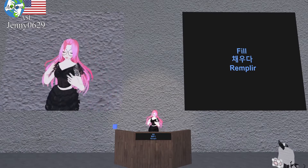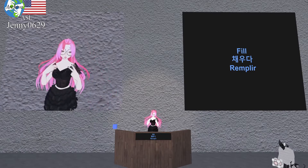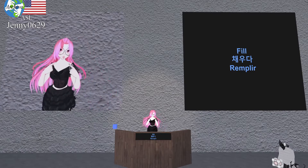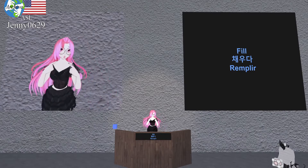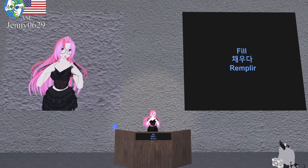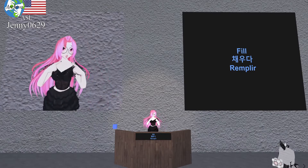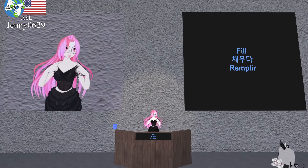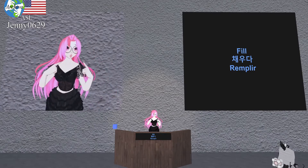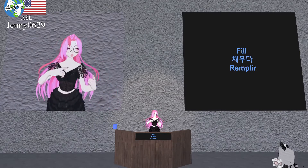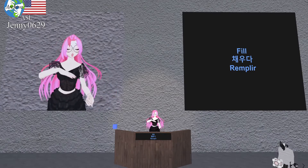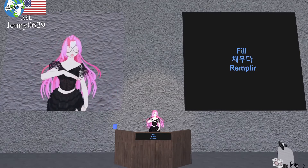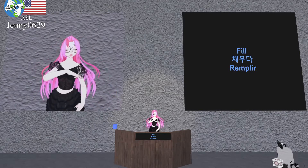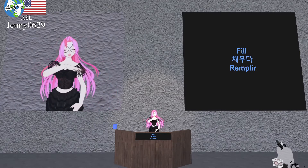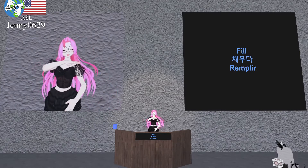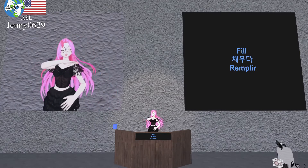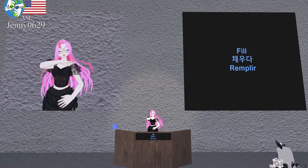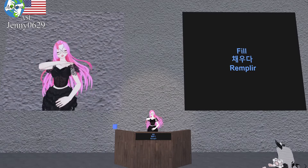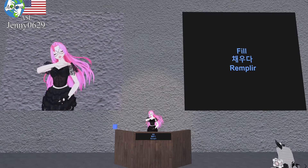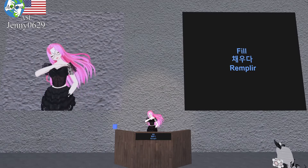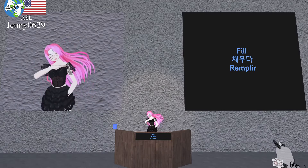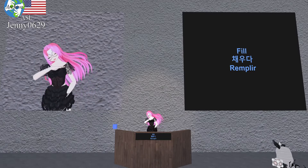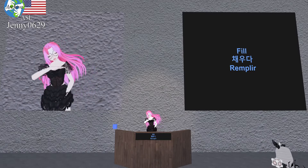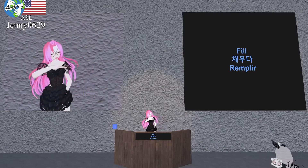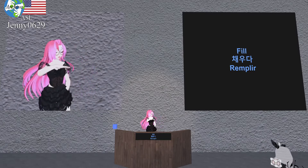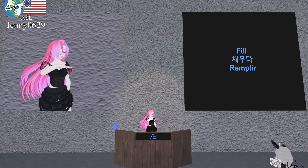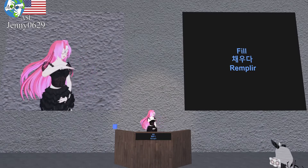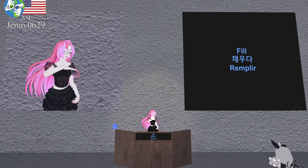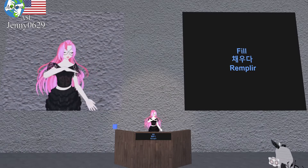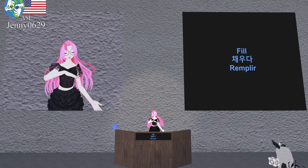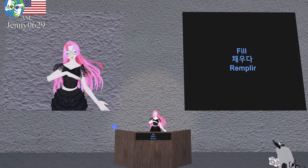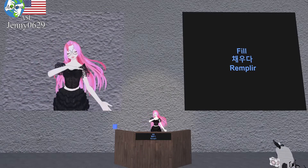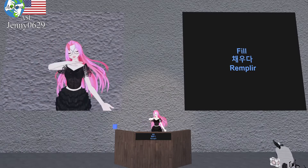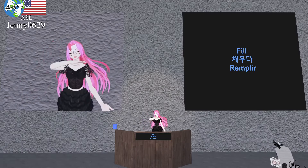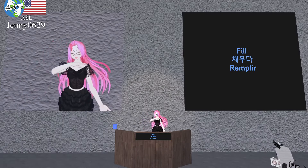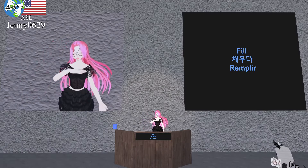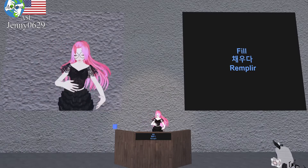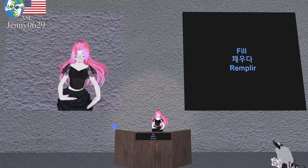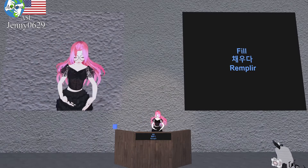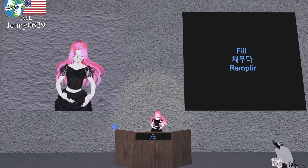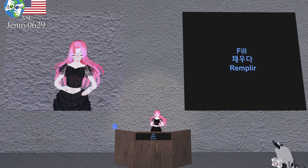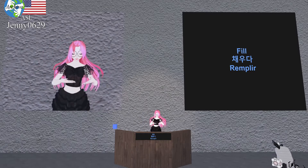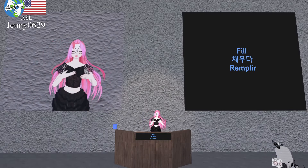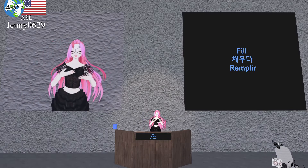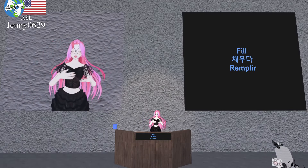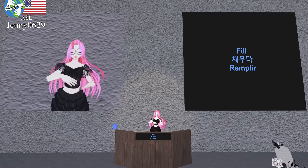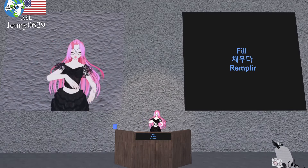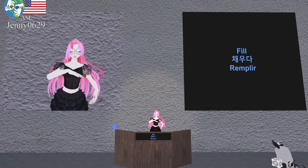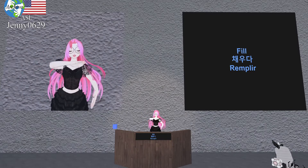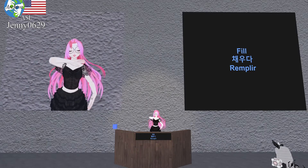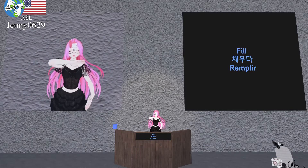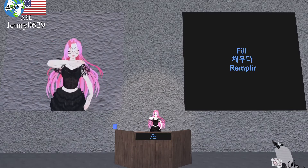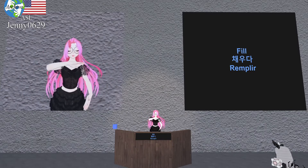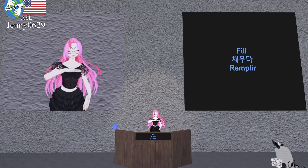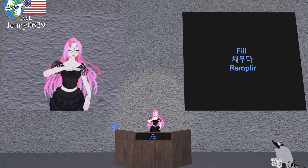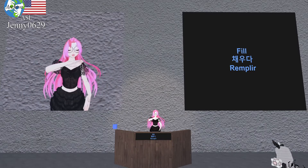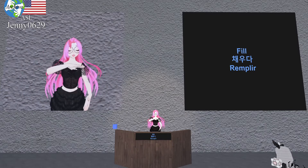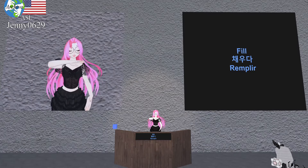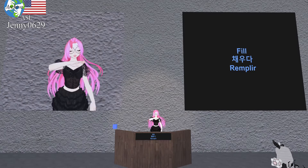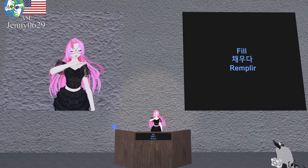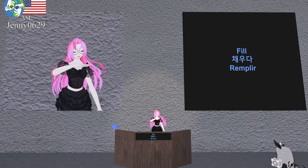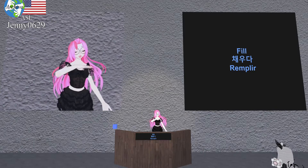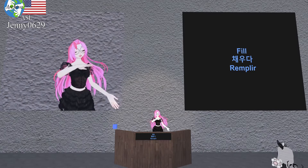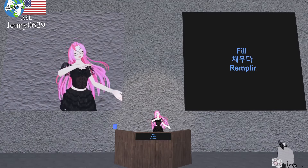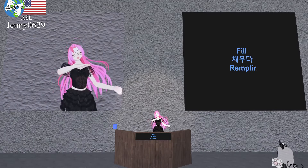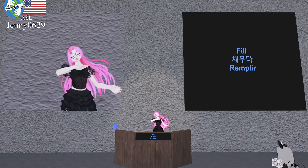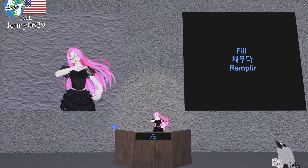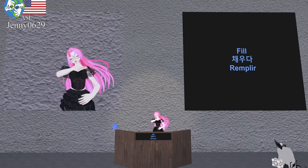Just like that. And maybe you make your cheeks all big, like, oh, like I am full. You're gonna show like the food is so much, it's like hits